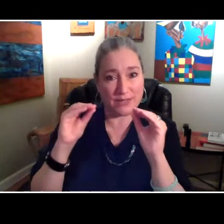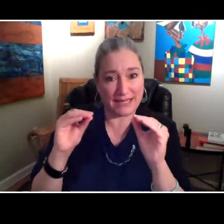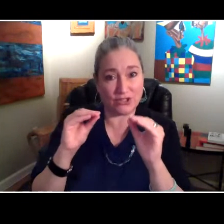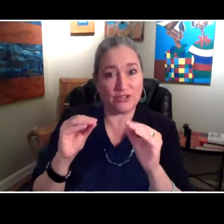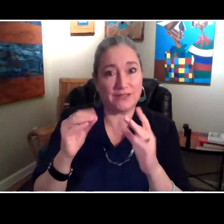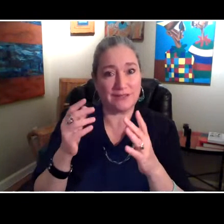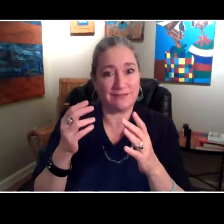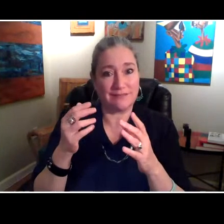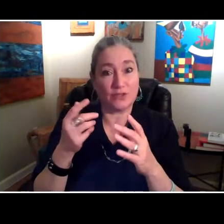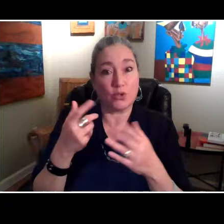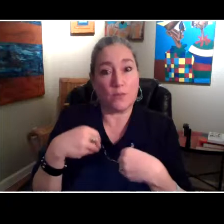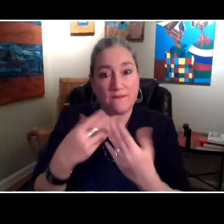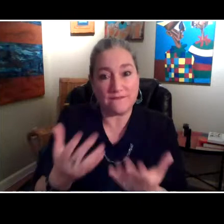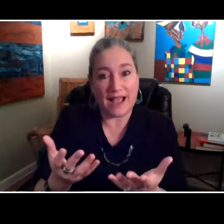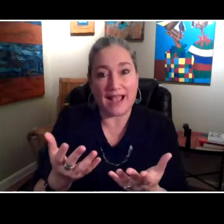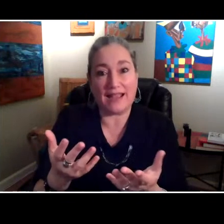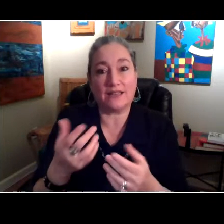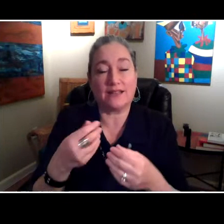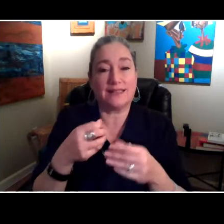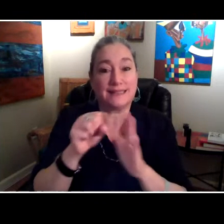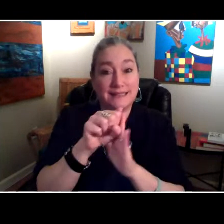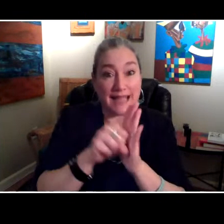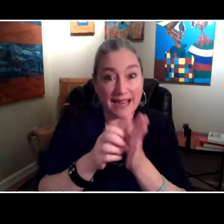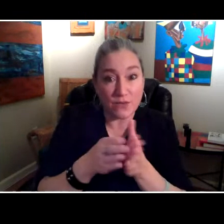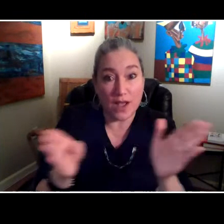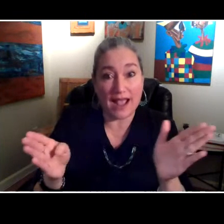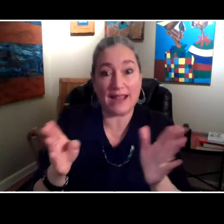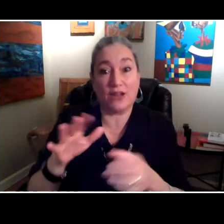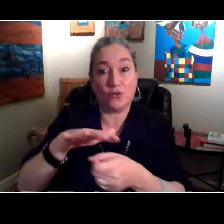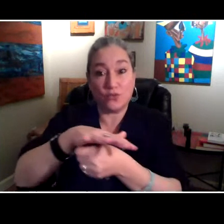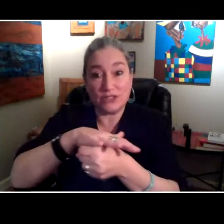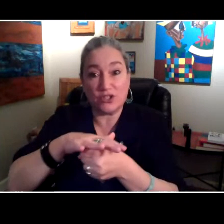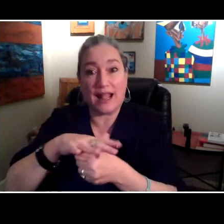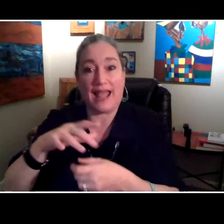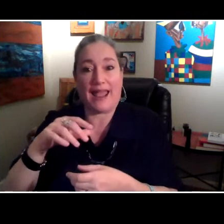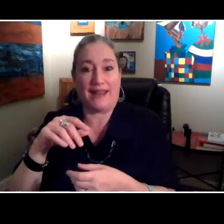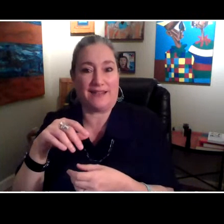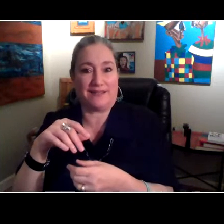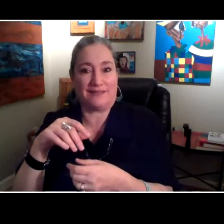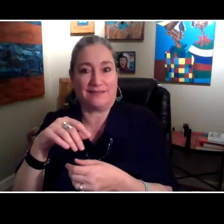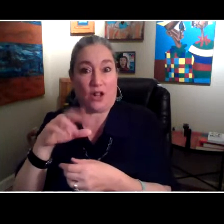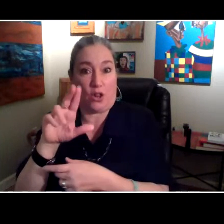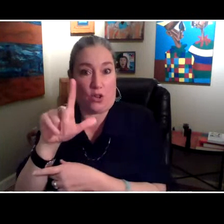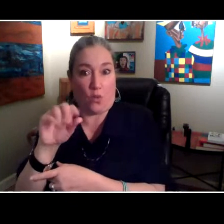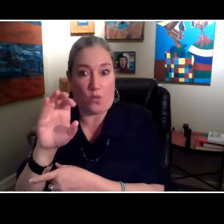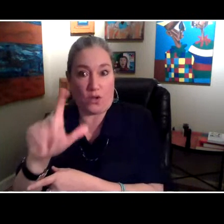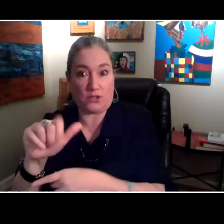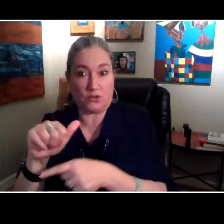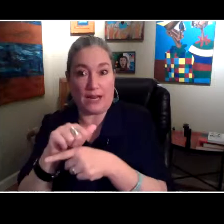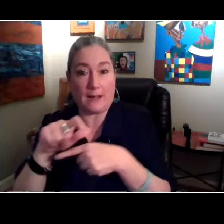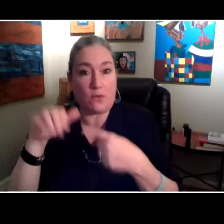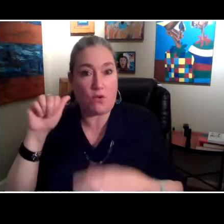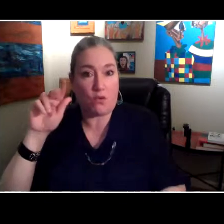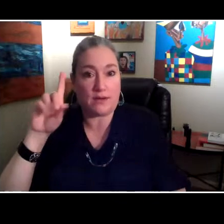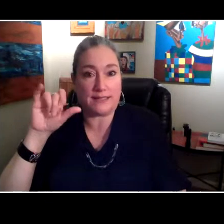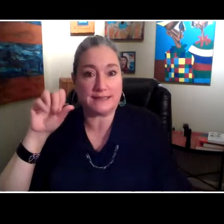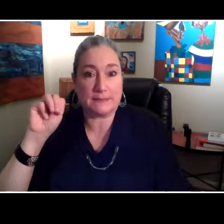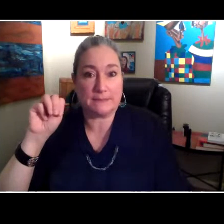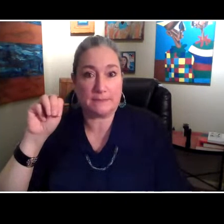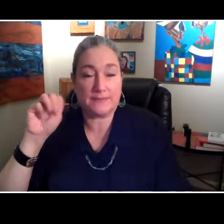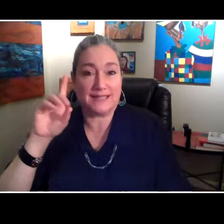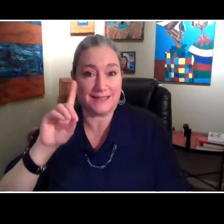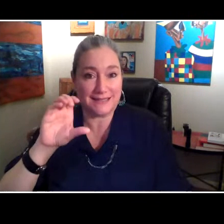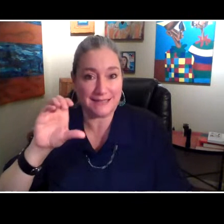are establishing a CDE Deaf Education Advisory Committee that can provide statewide,